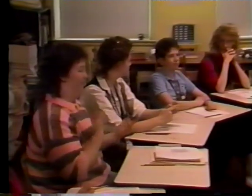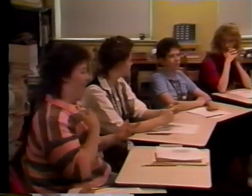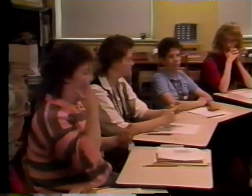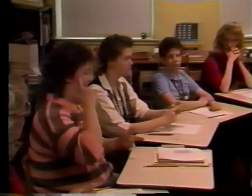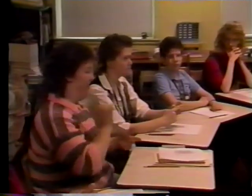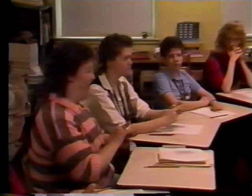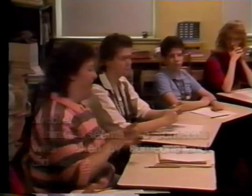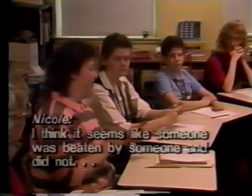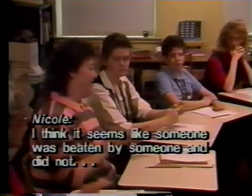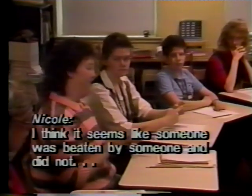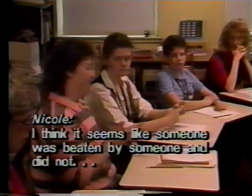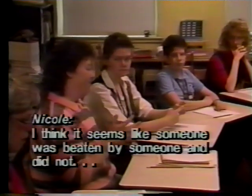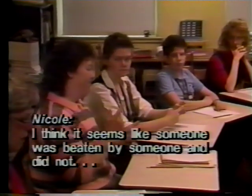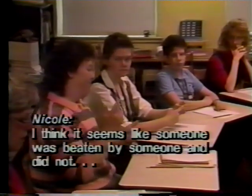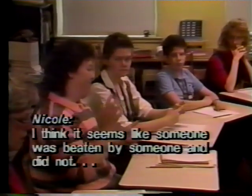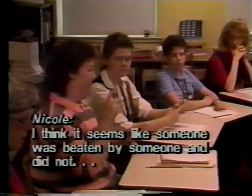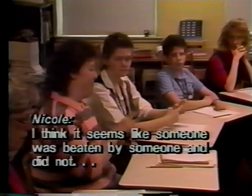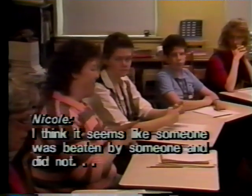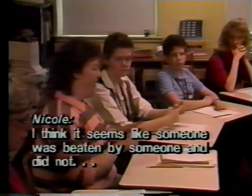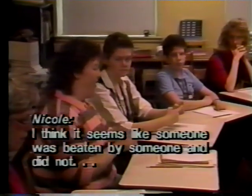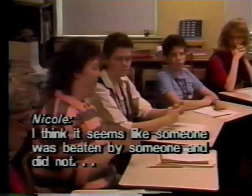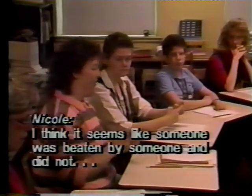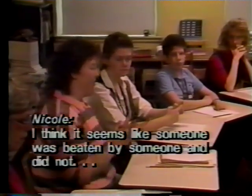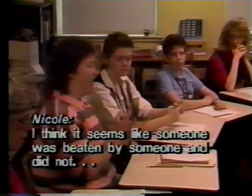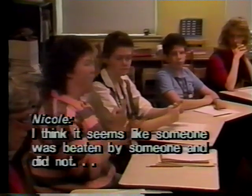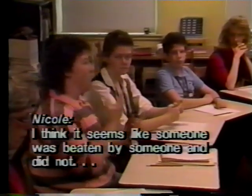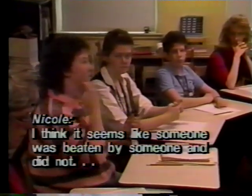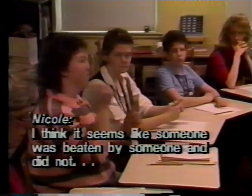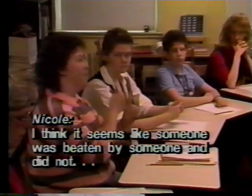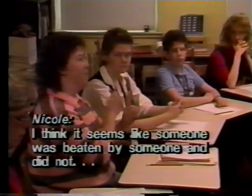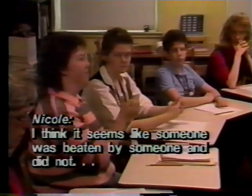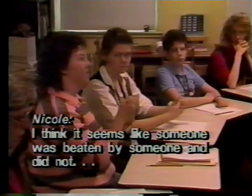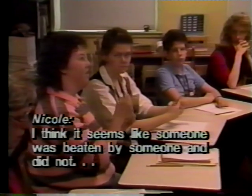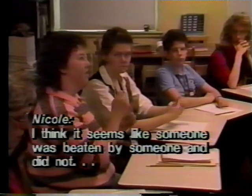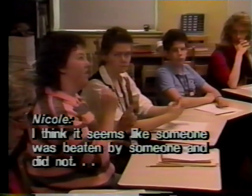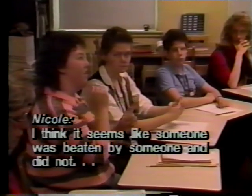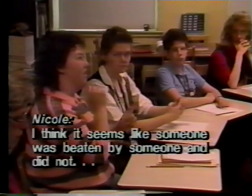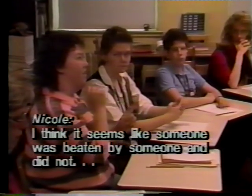I think that seems like someone was beaten